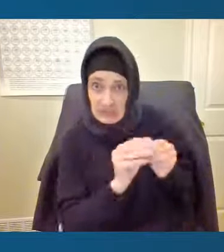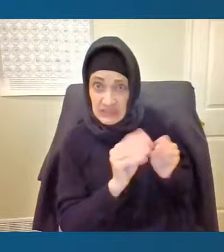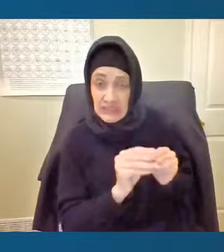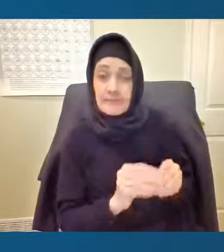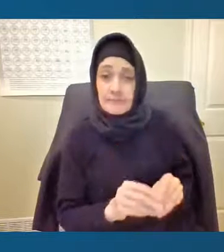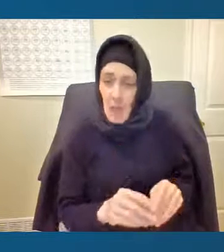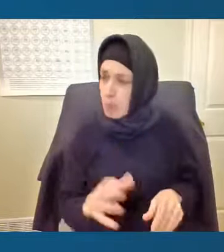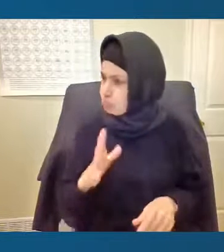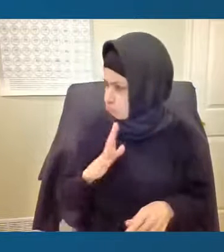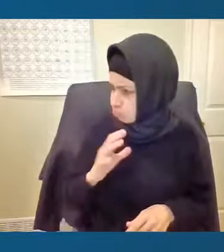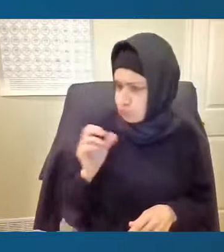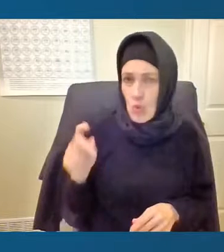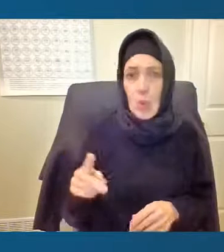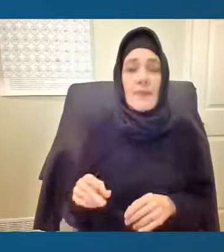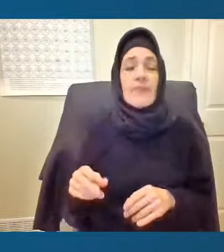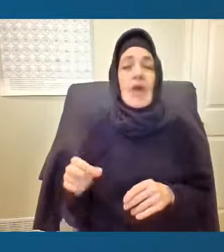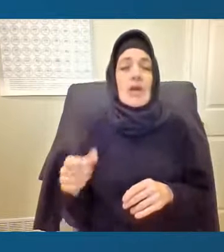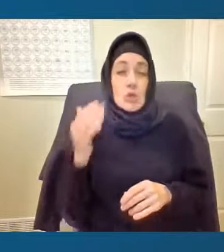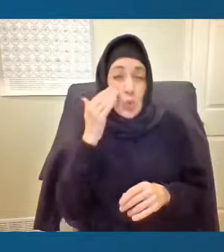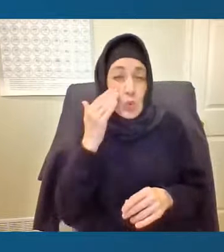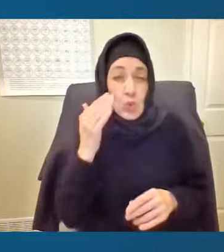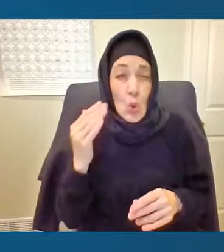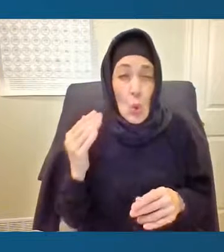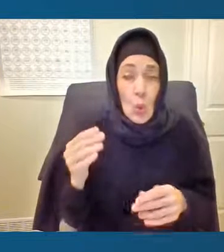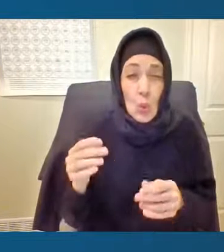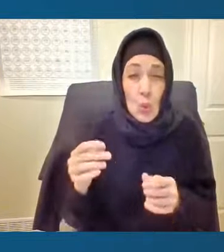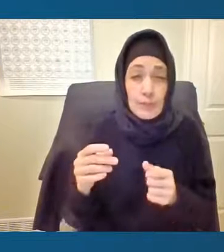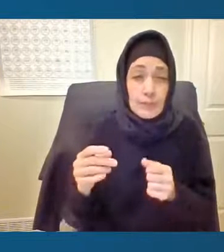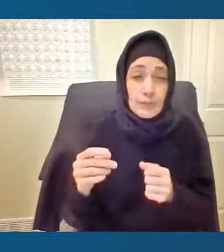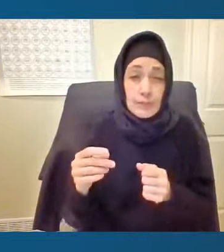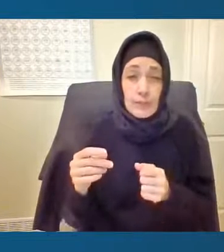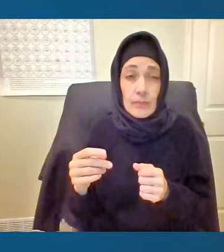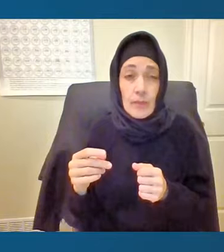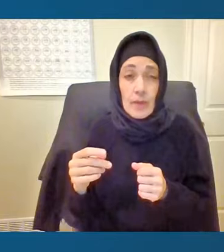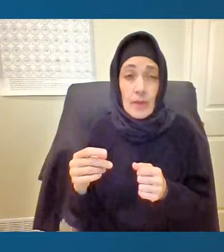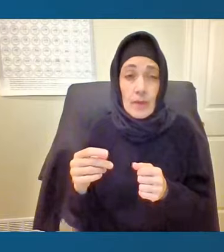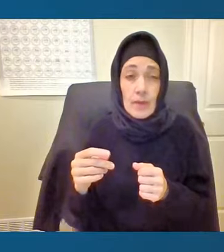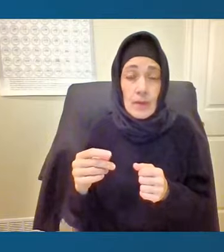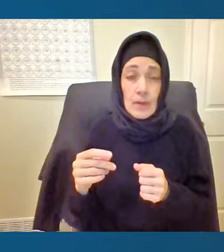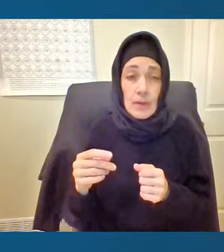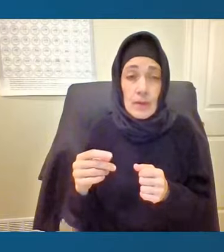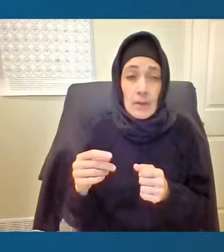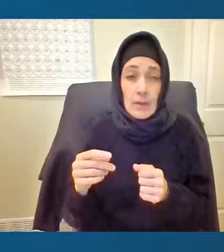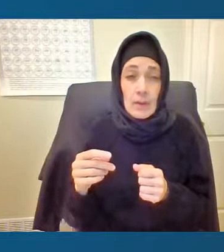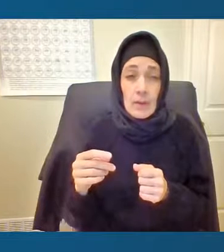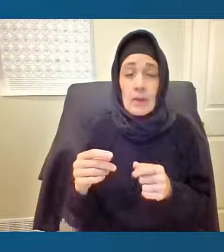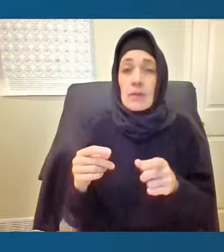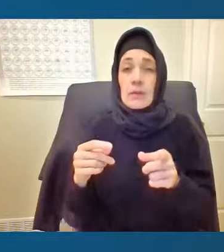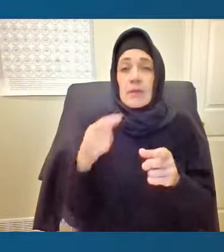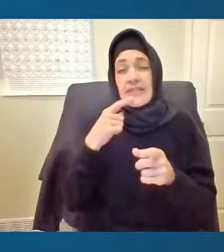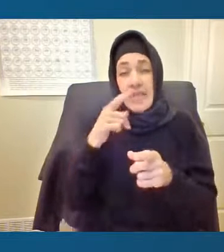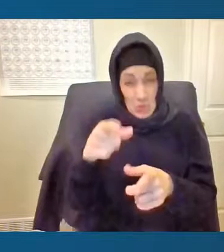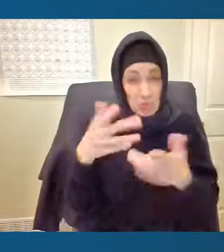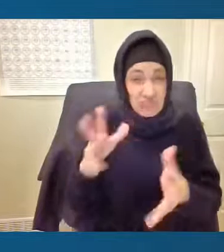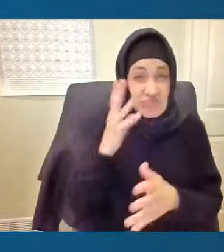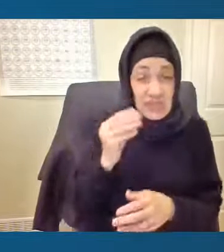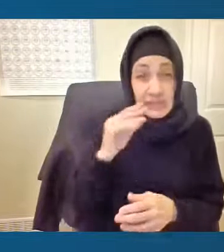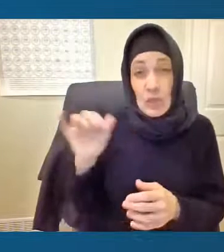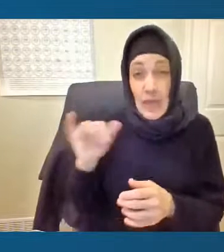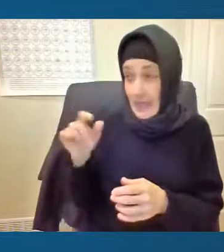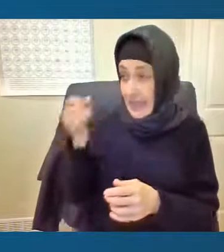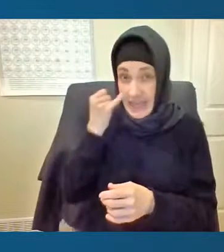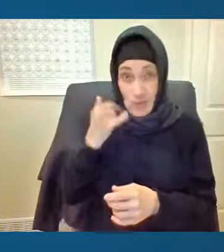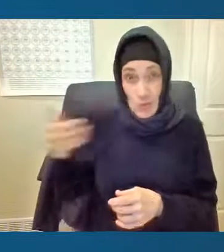call somebody to something and that person starts showing out and now you look stupid because you invited them? You not know? No one's experienced? Okay, cool,